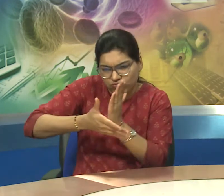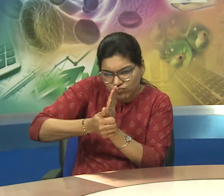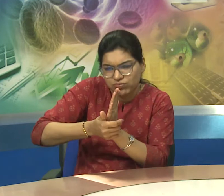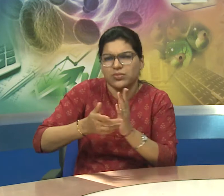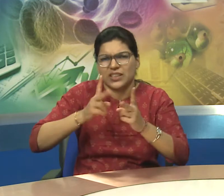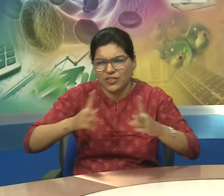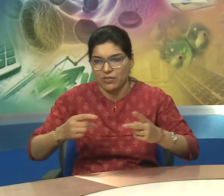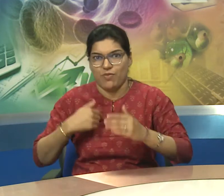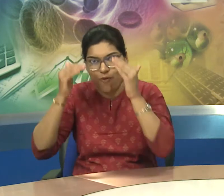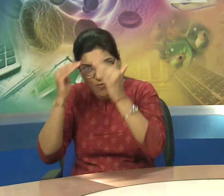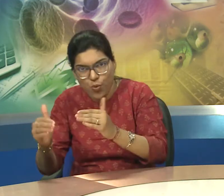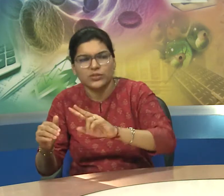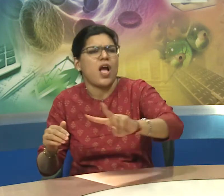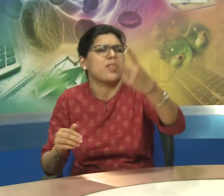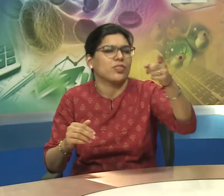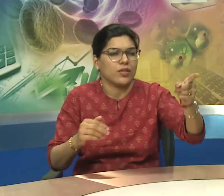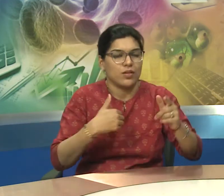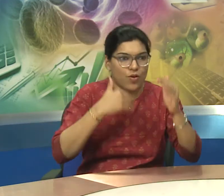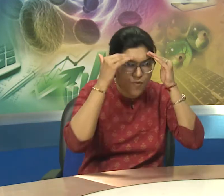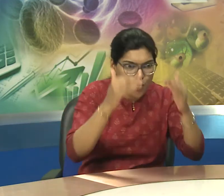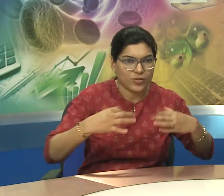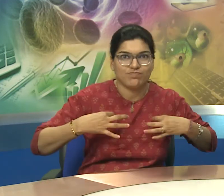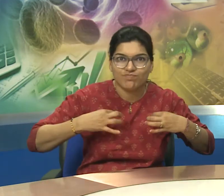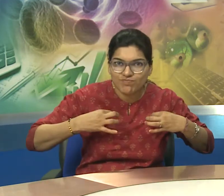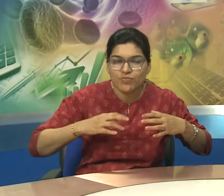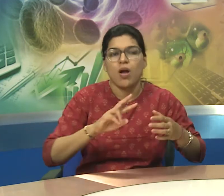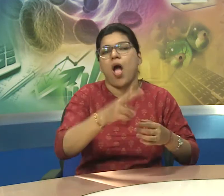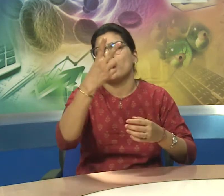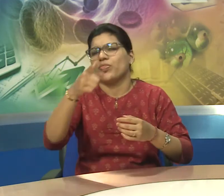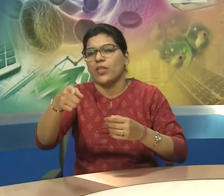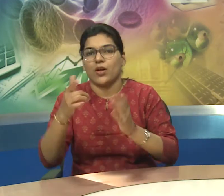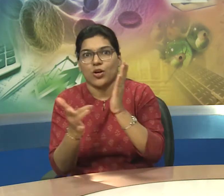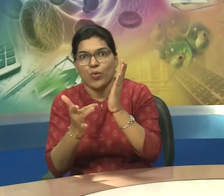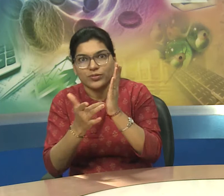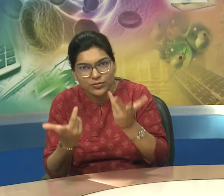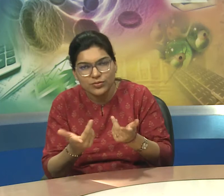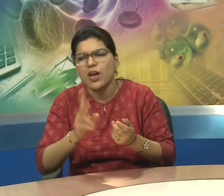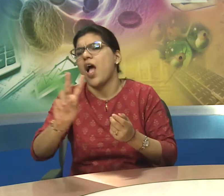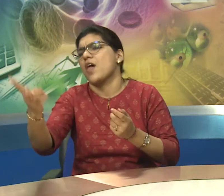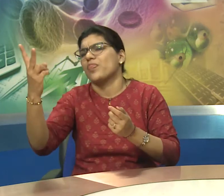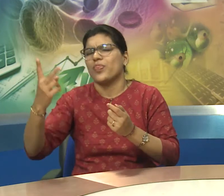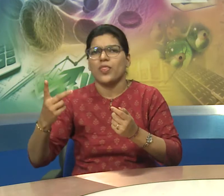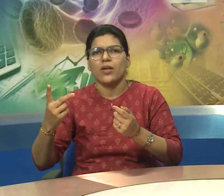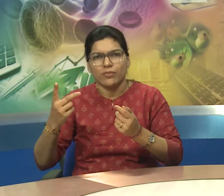operate through a retail shop. They sell